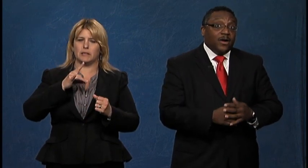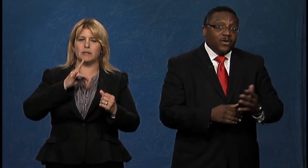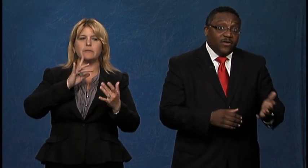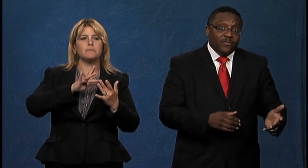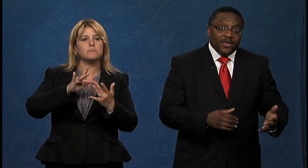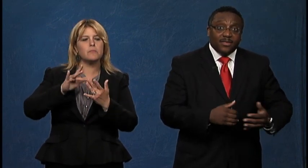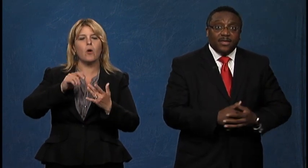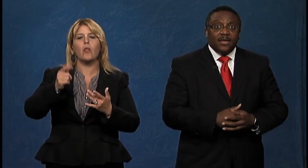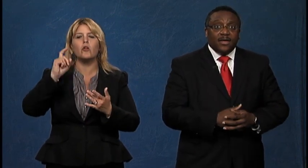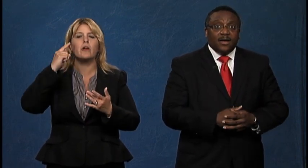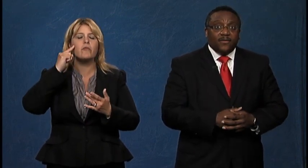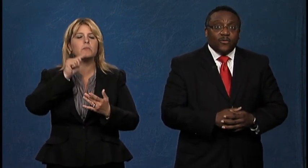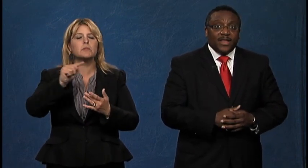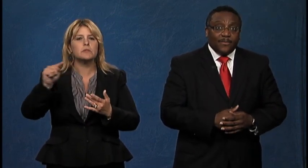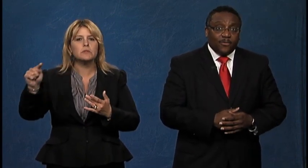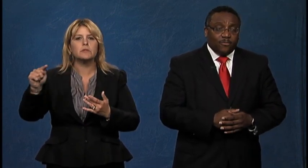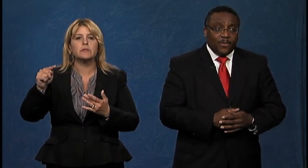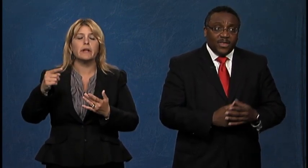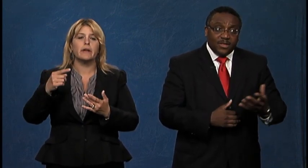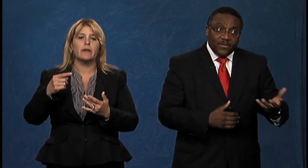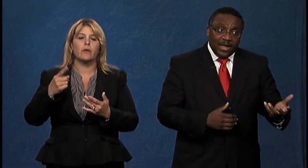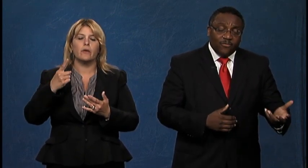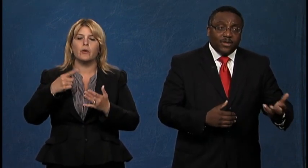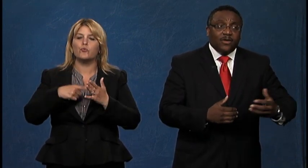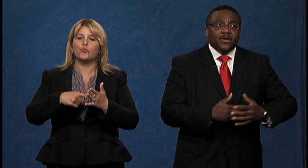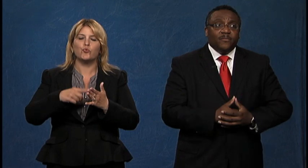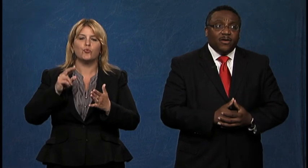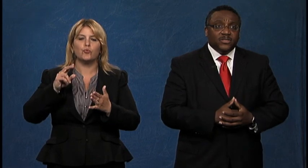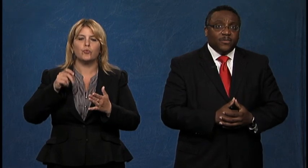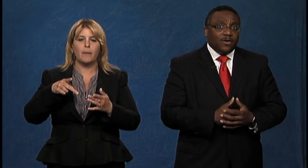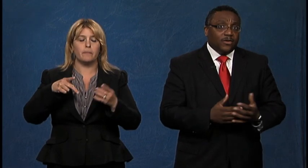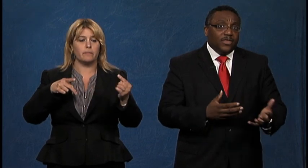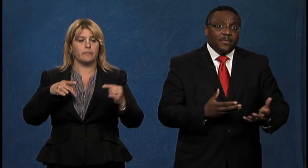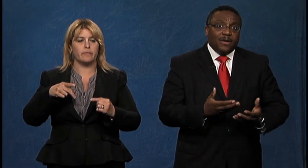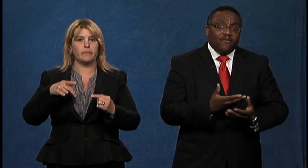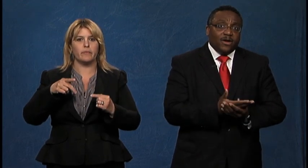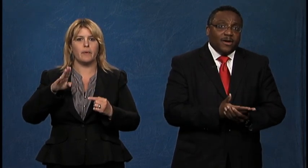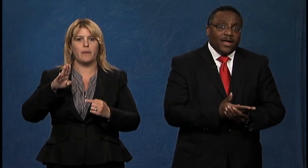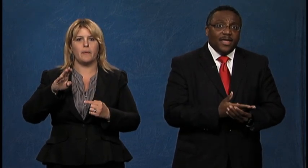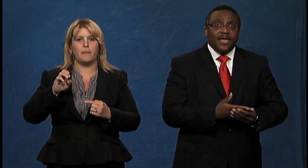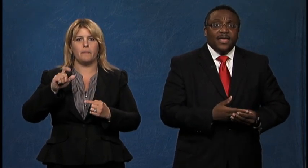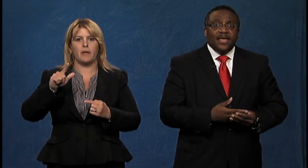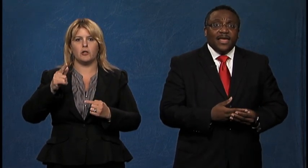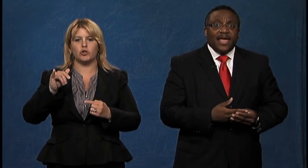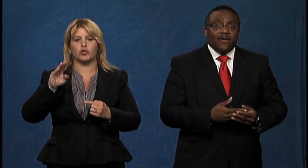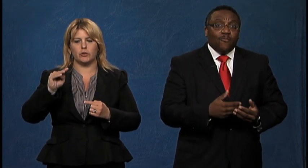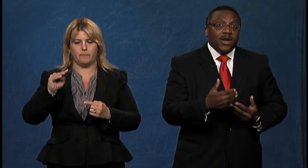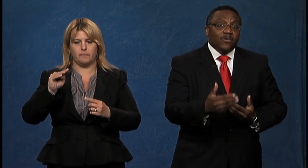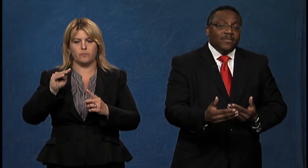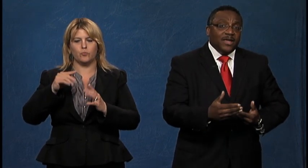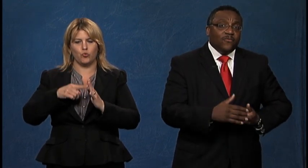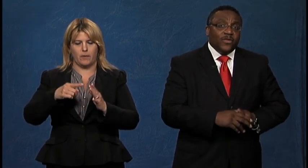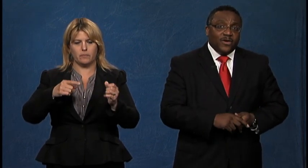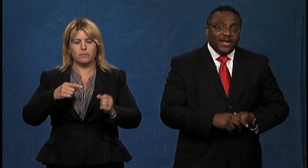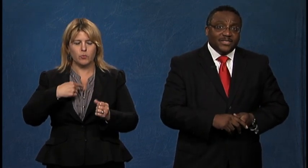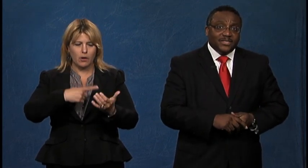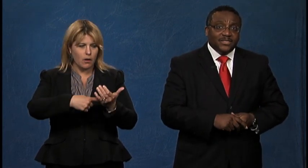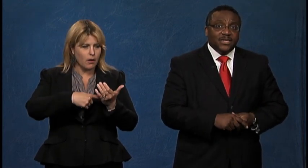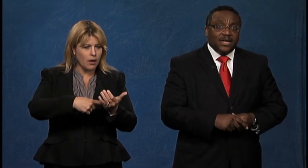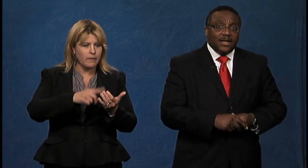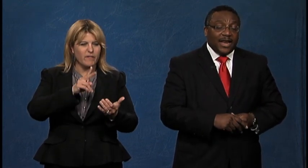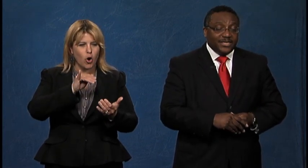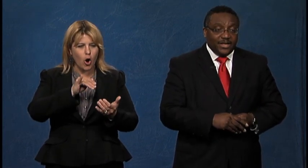representatives from other governments. For example, representatives came from the government of Belgium. We talked to them about VRI and what it would mean for their